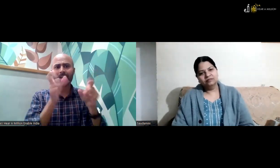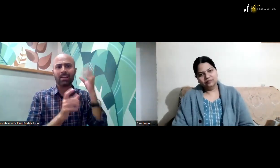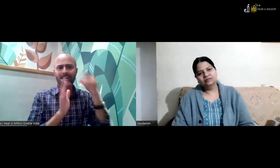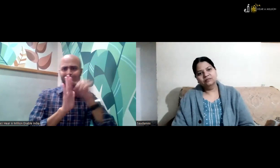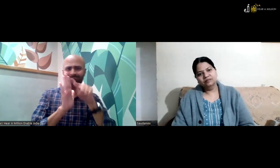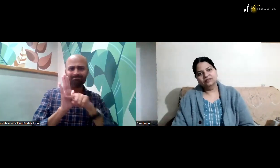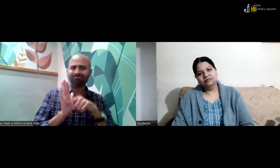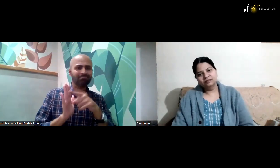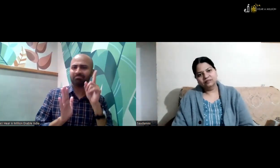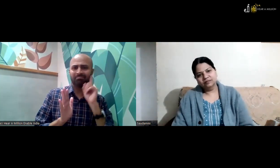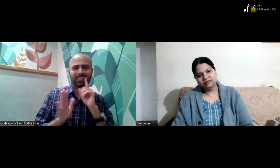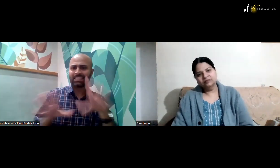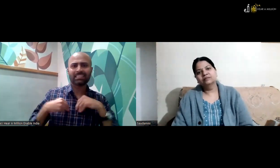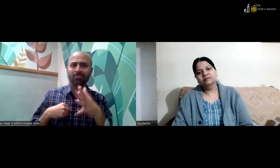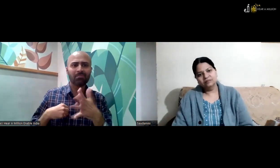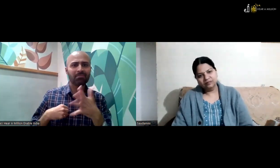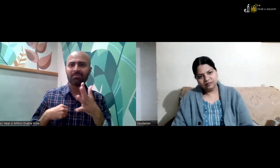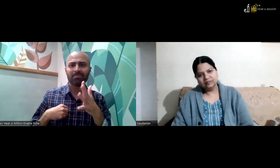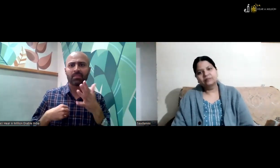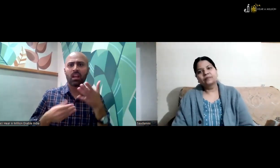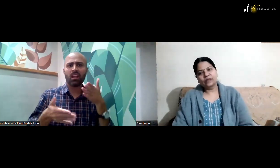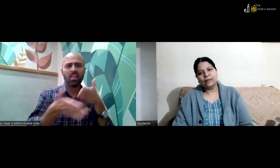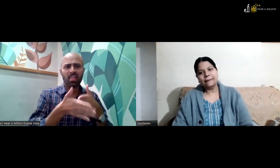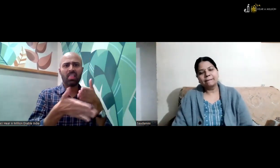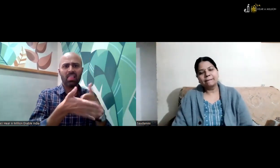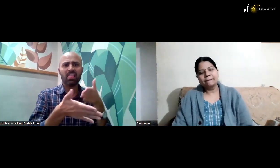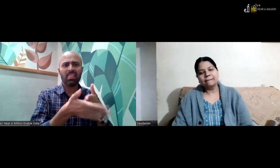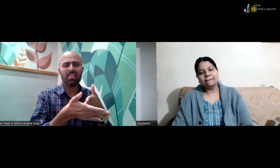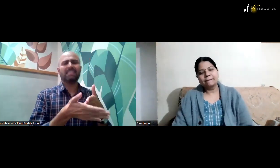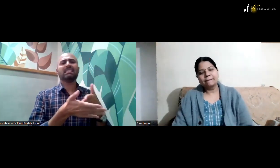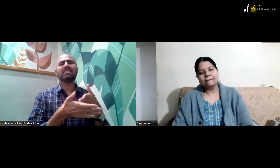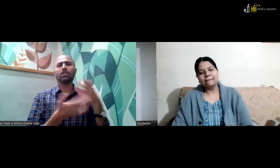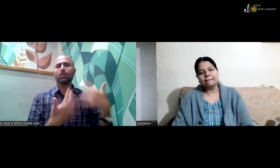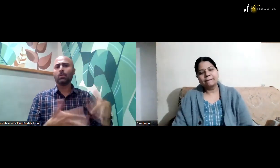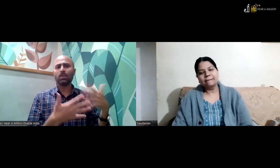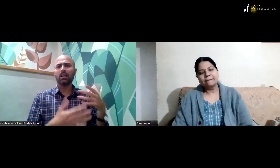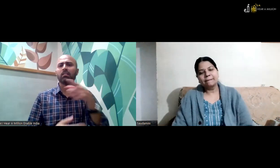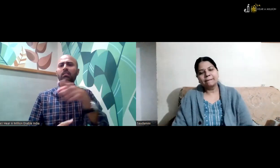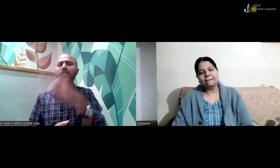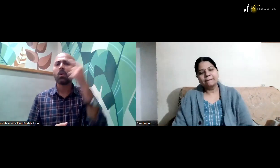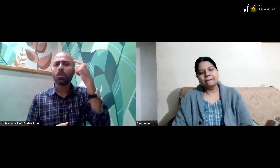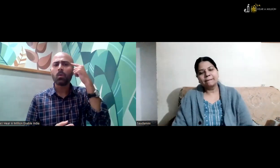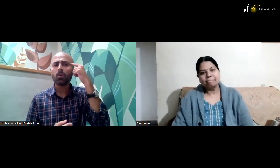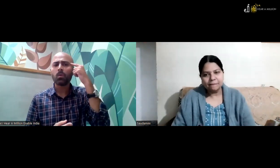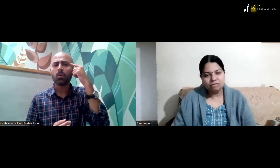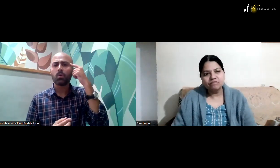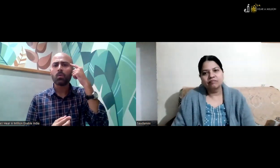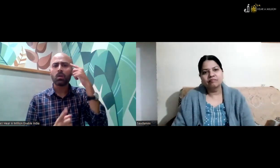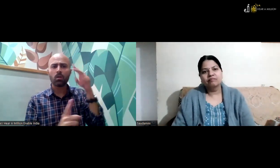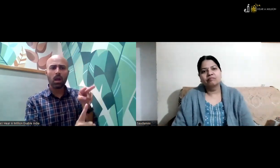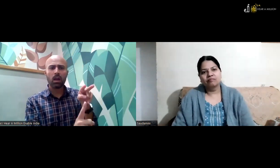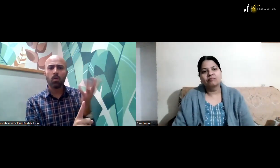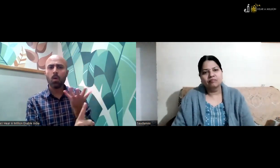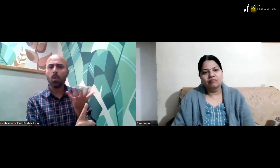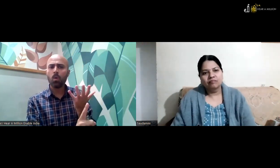challenges regarding the health insurance also, where people are just not accepting the deaf persons regarding these driving license or